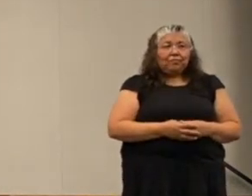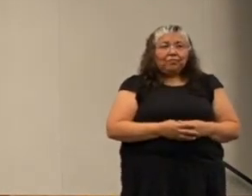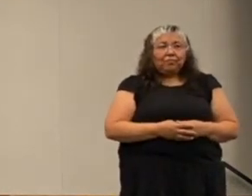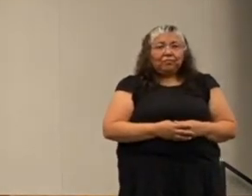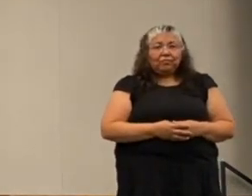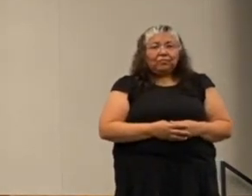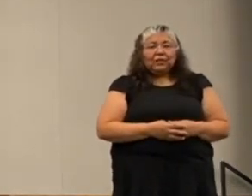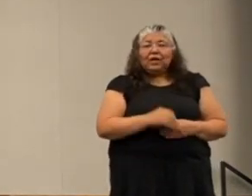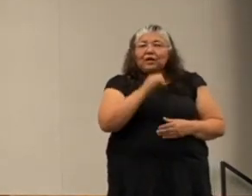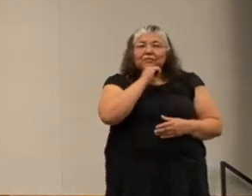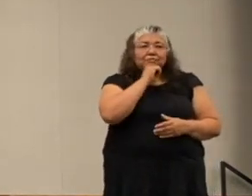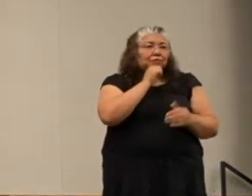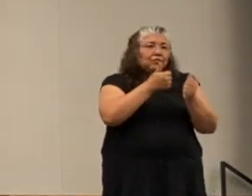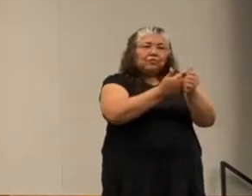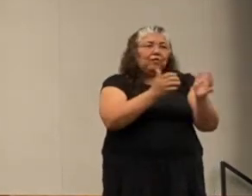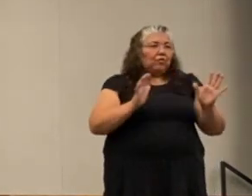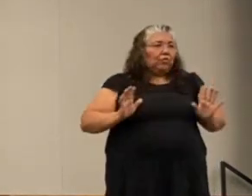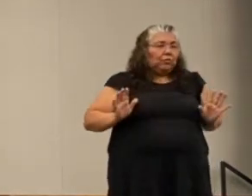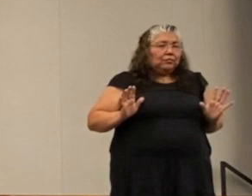Unfollow.